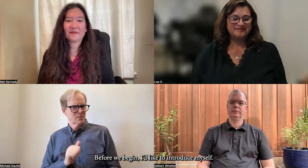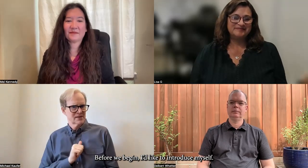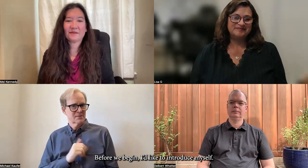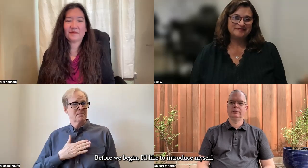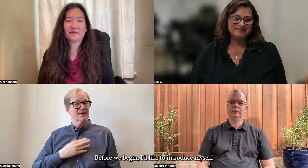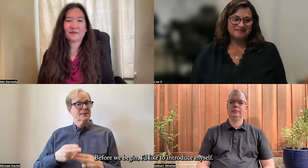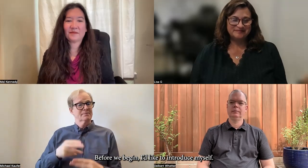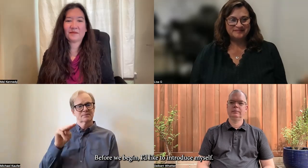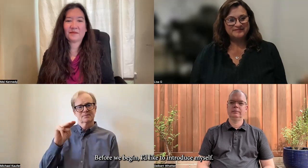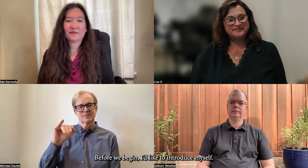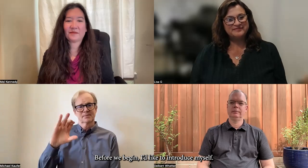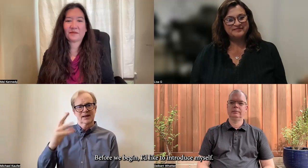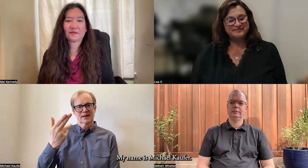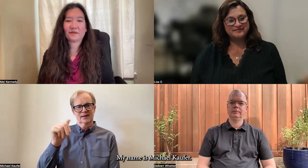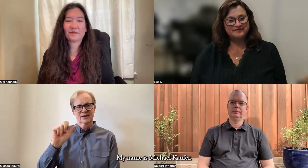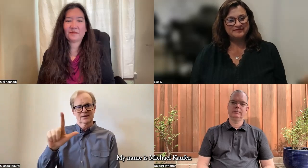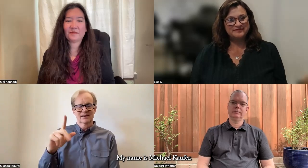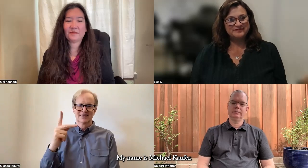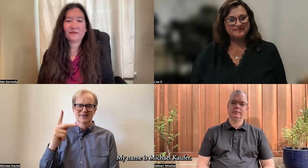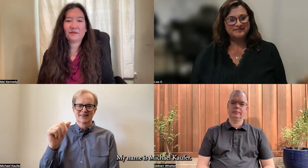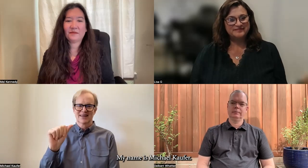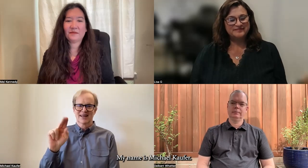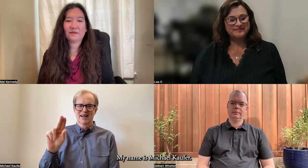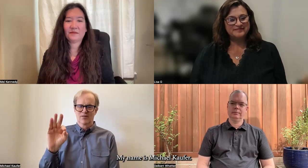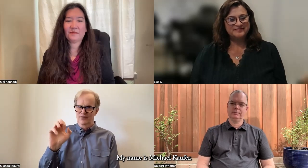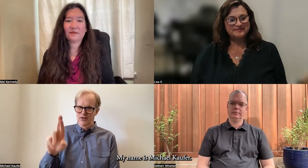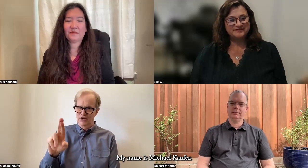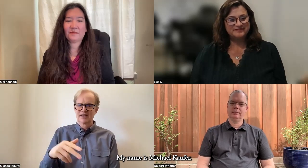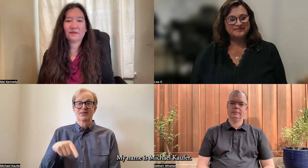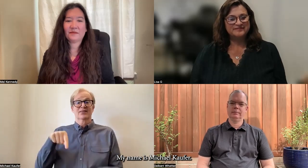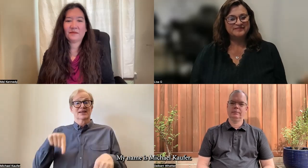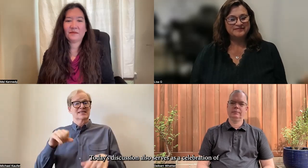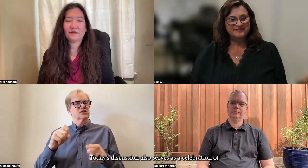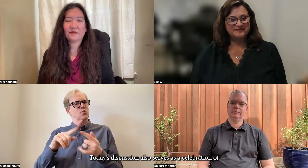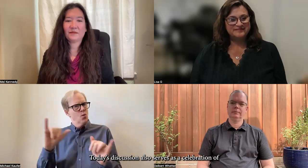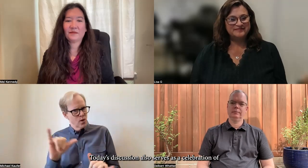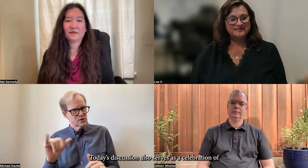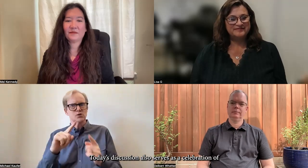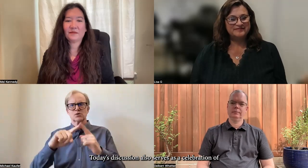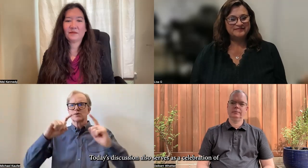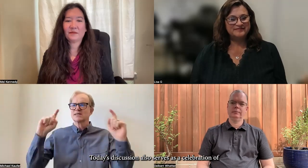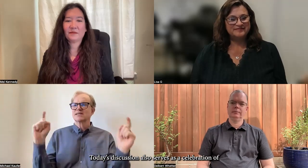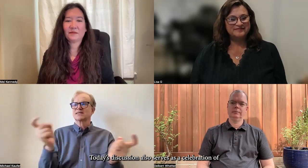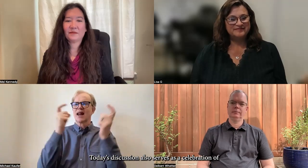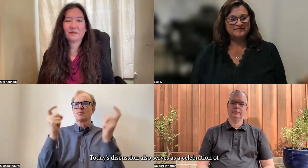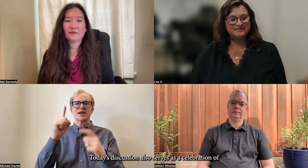exciting. Before we begin, I'd like to introduce myself. My name is Michael Kaufer. Today's discussion also serves